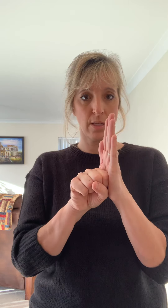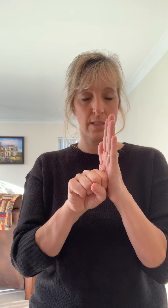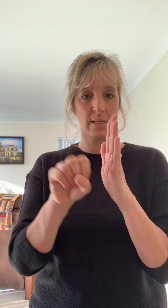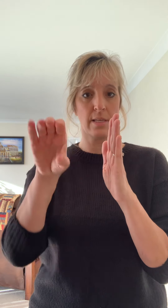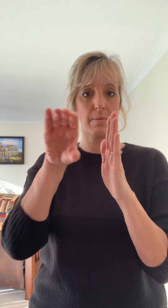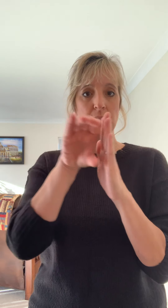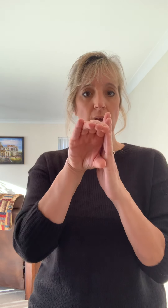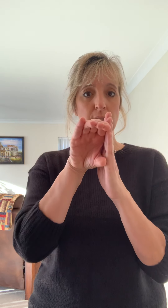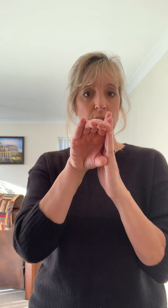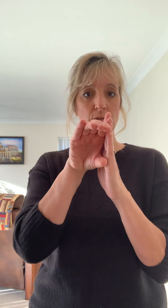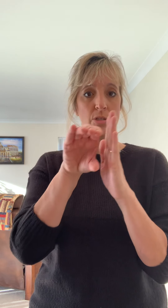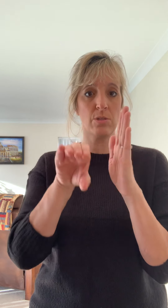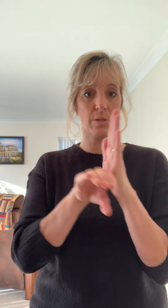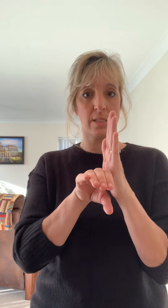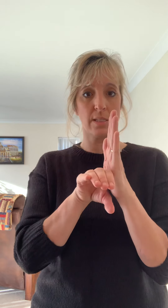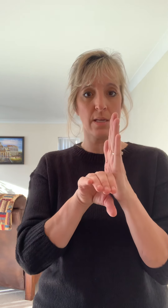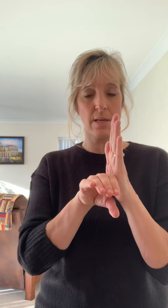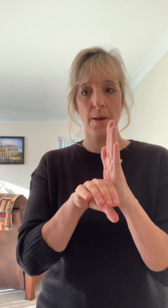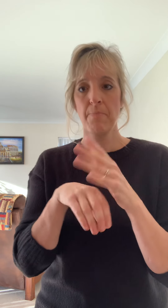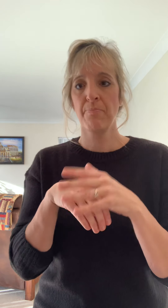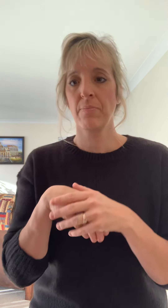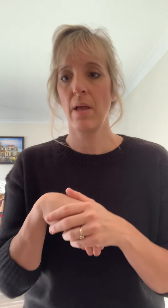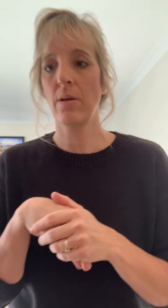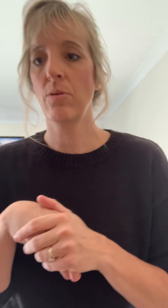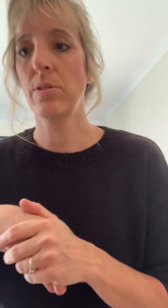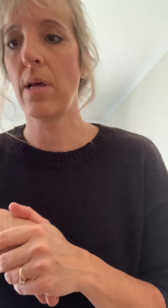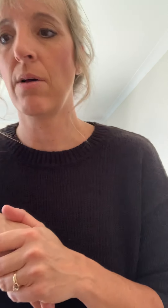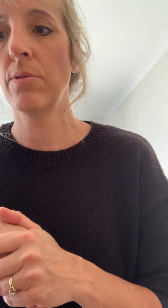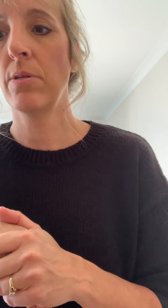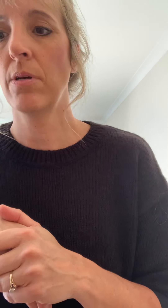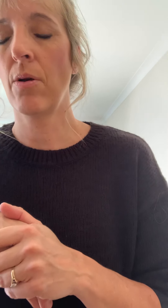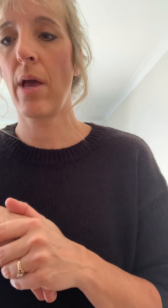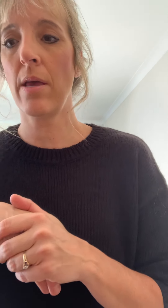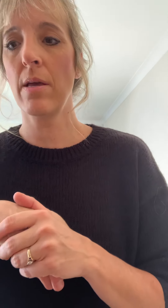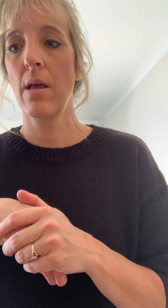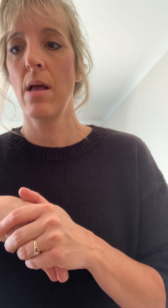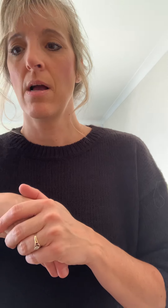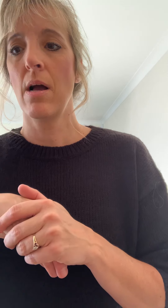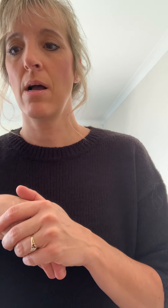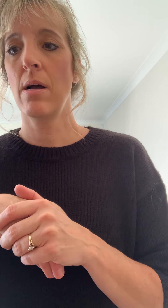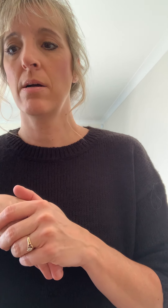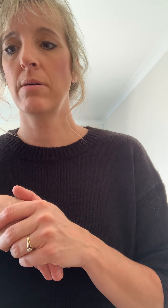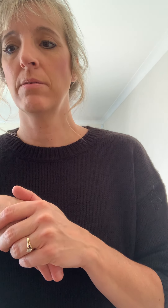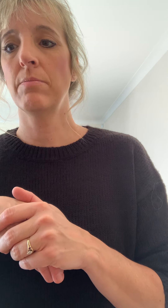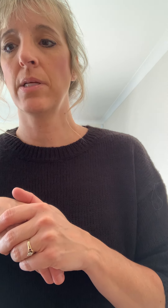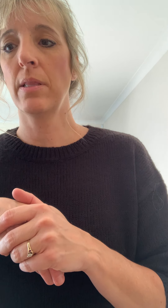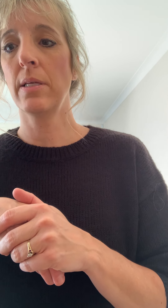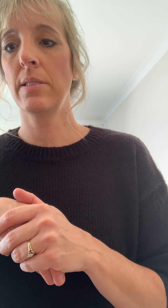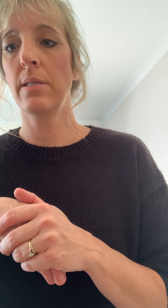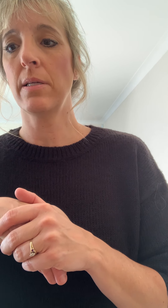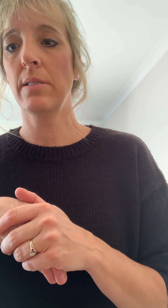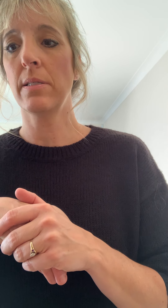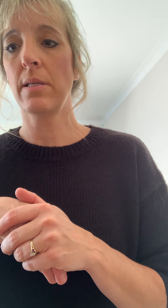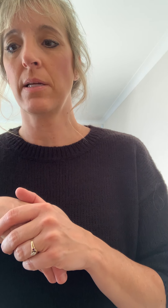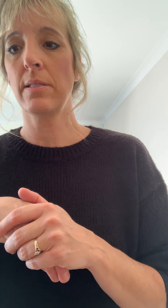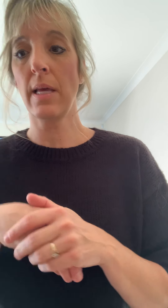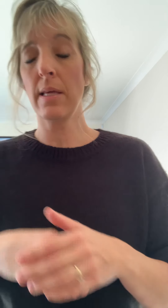this, same as constitution is with a C and goes down, okay? Let's see, decide state, and then we